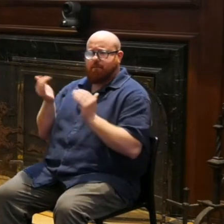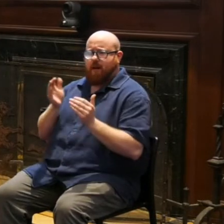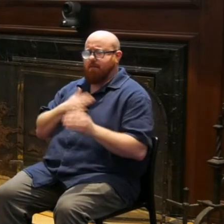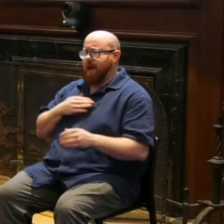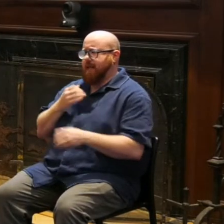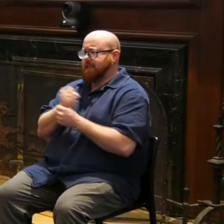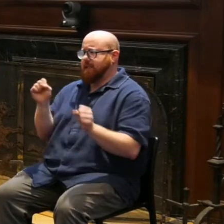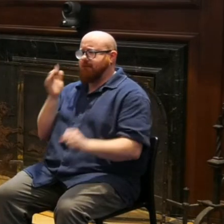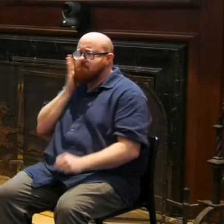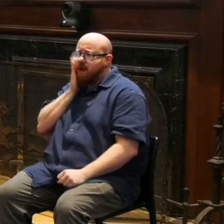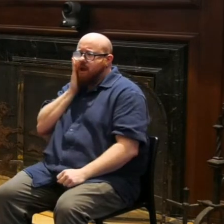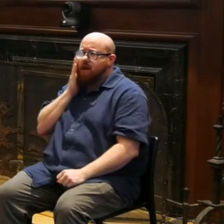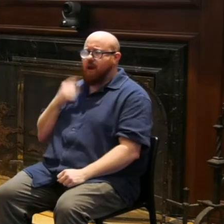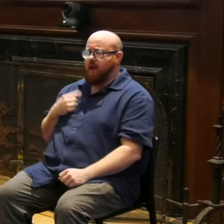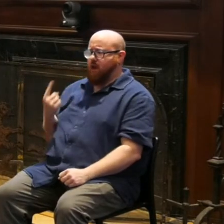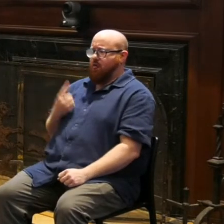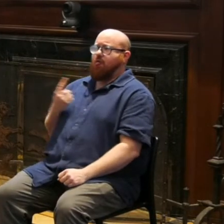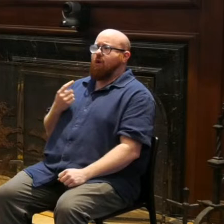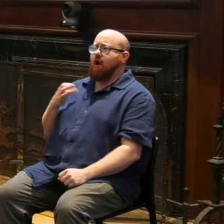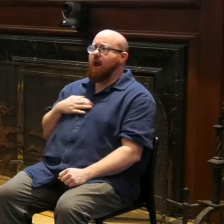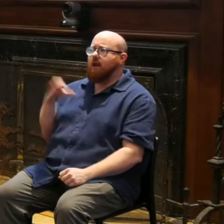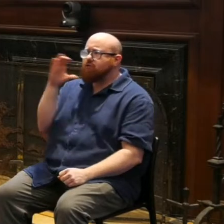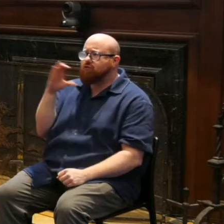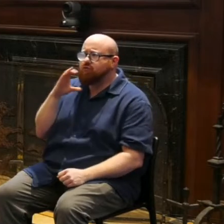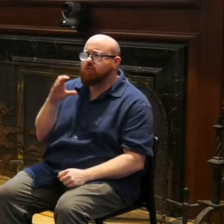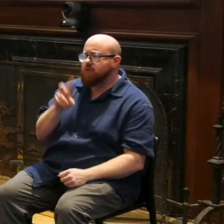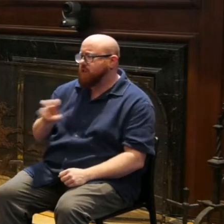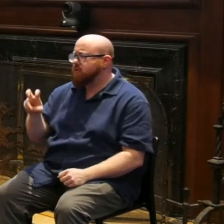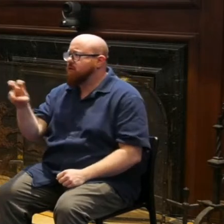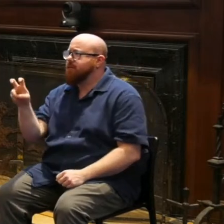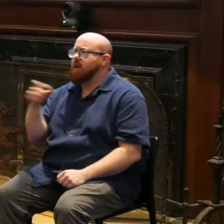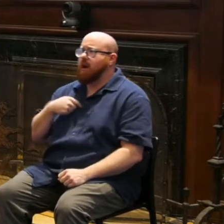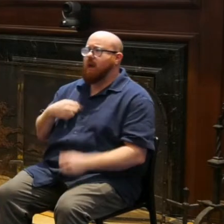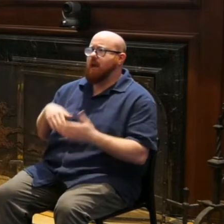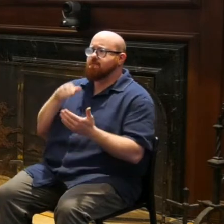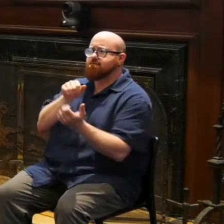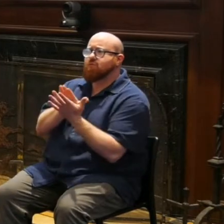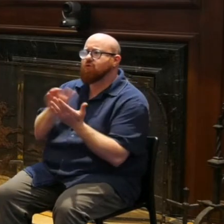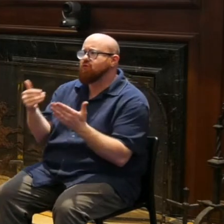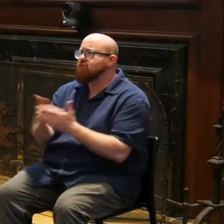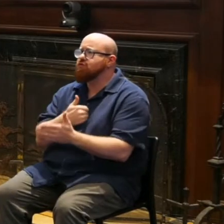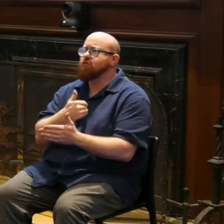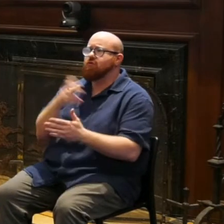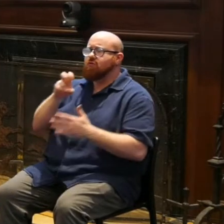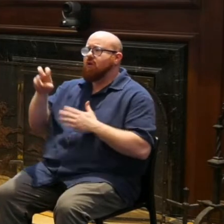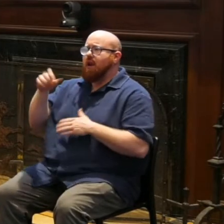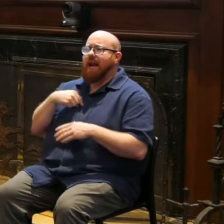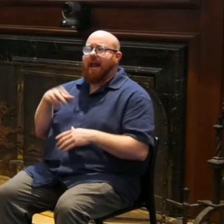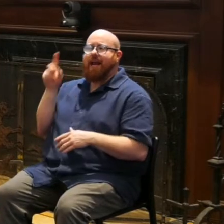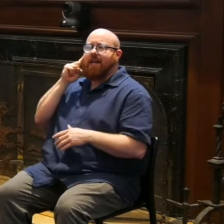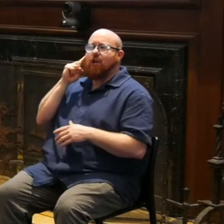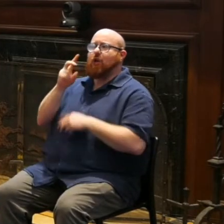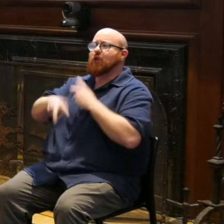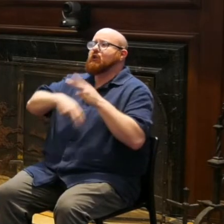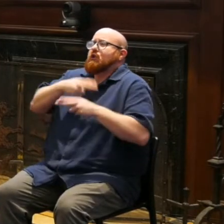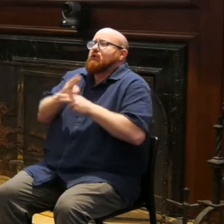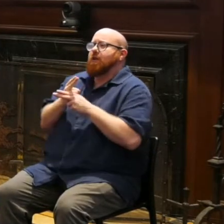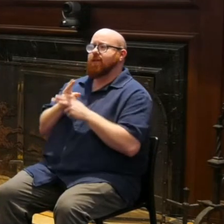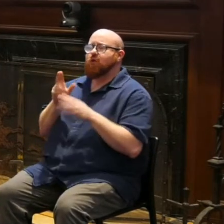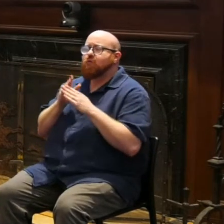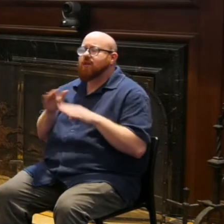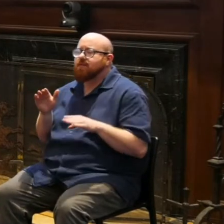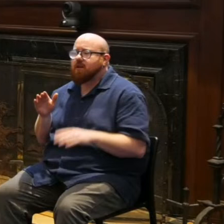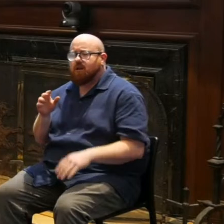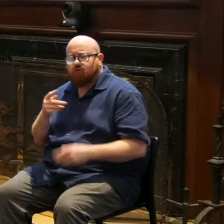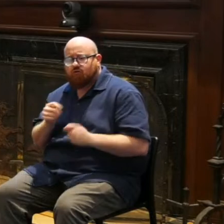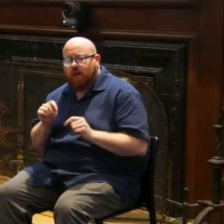I pursue undiscovered mysteries. Alone, I approach new horizons in my concerto and hear the universe whisper to me with your voice. Try it